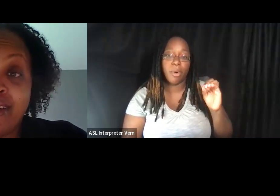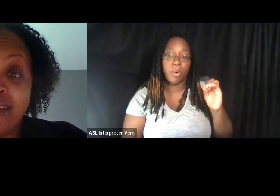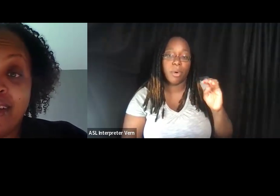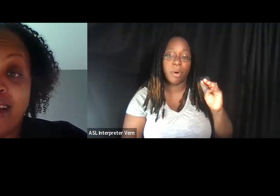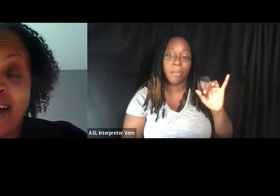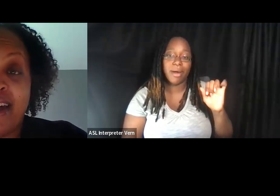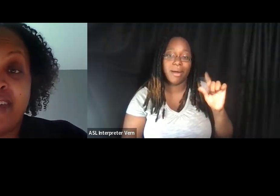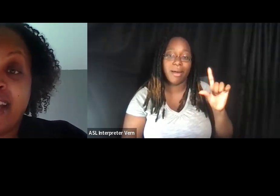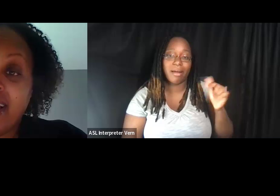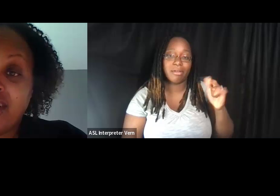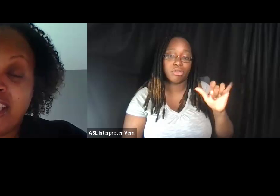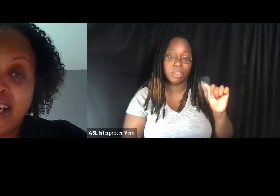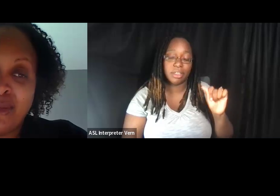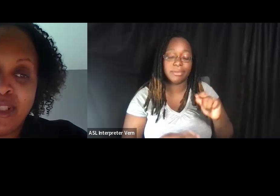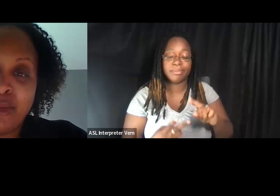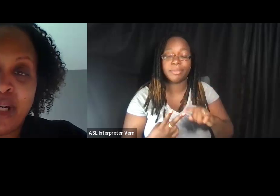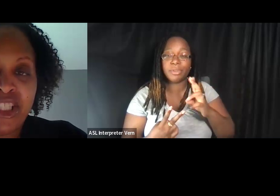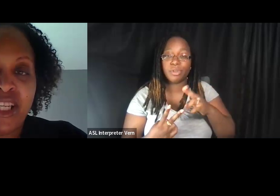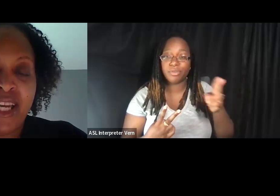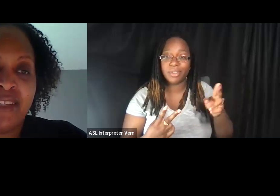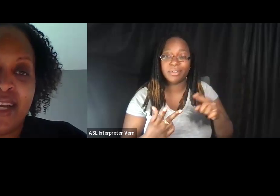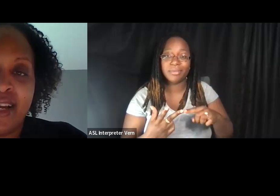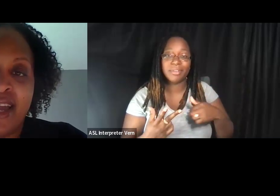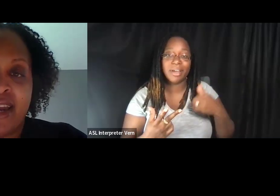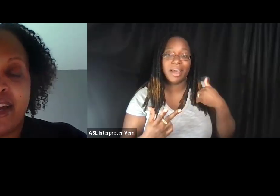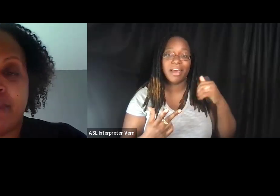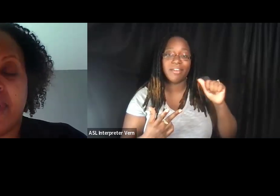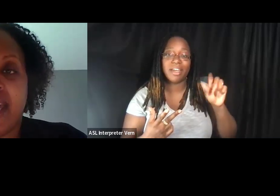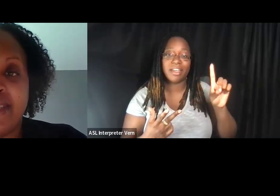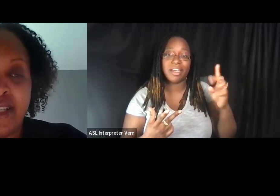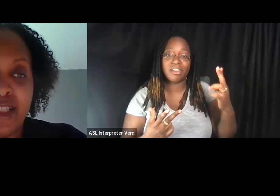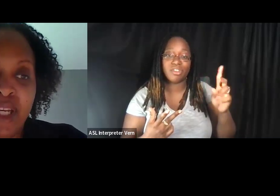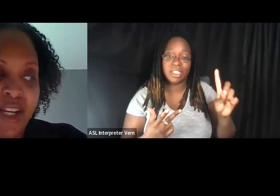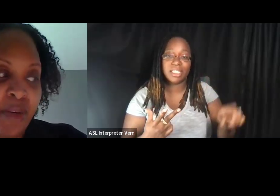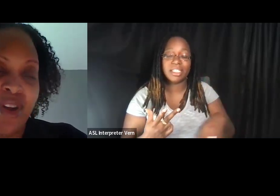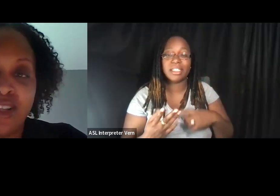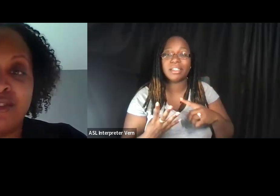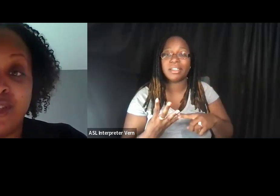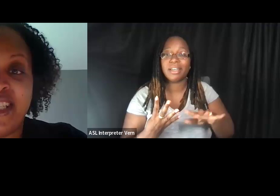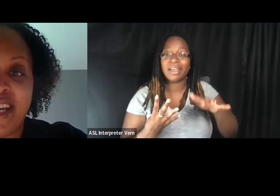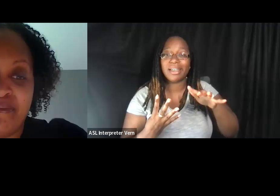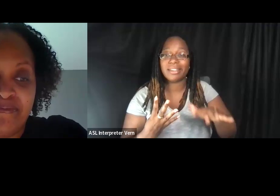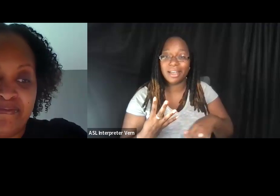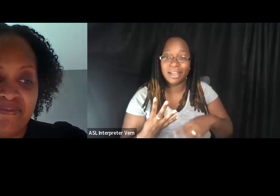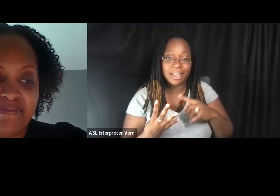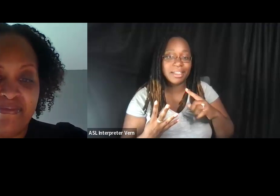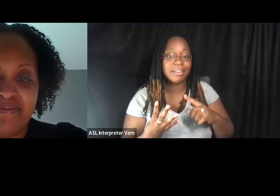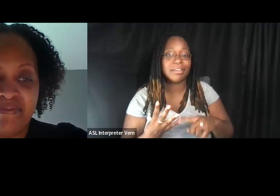hearing. I have ADHD as well as depression and anxiety, and I'm excited to be here with all of you today.